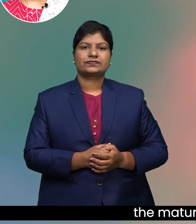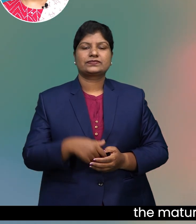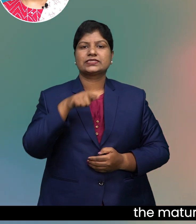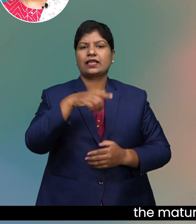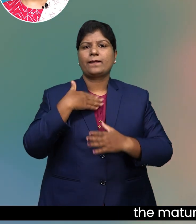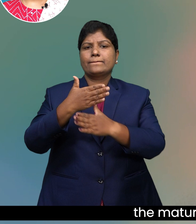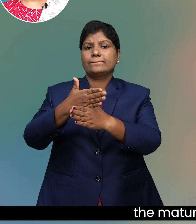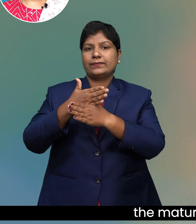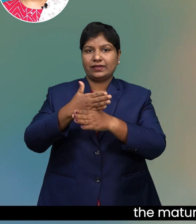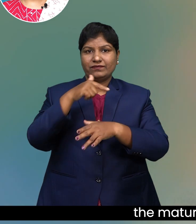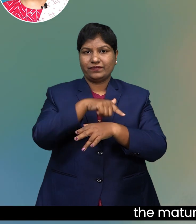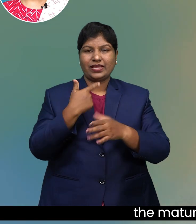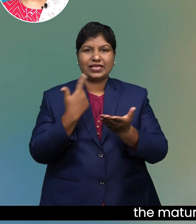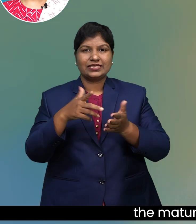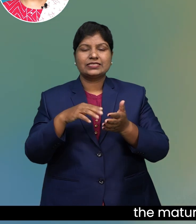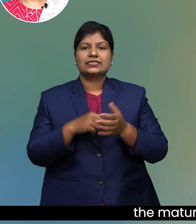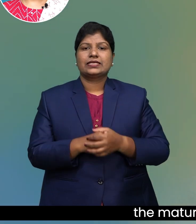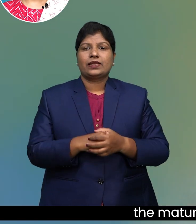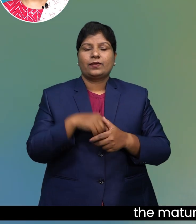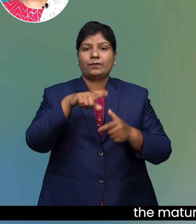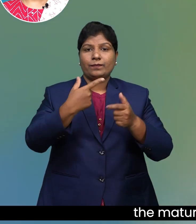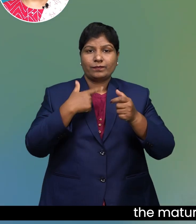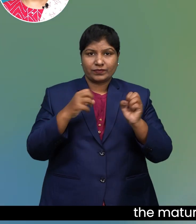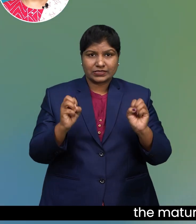and prevents the maturation of another follicle